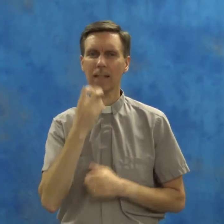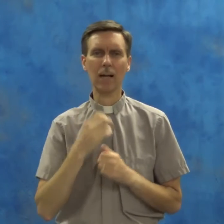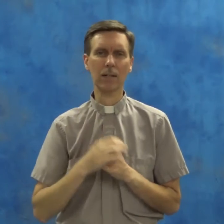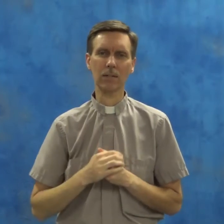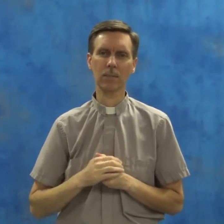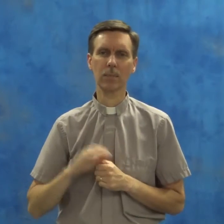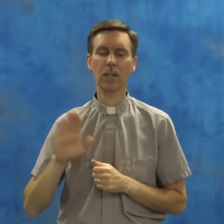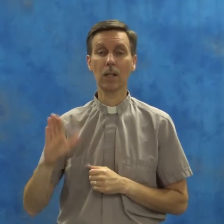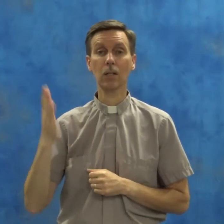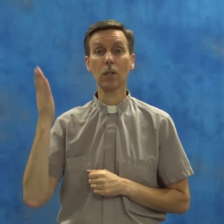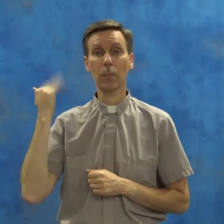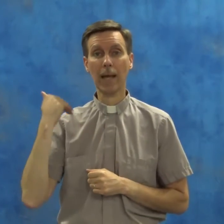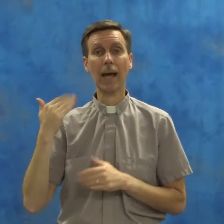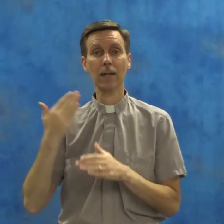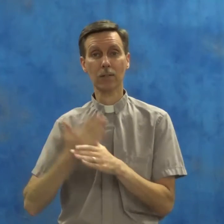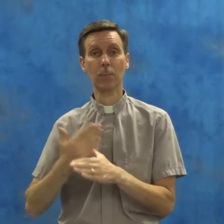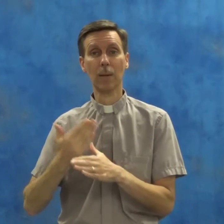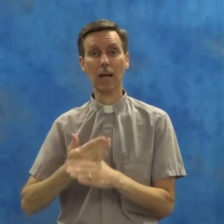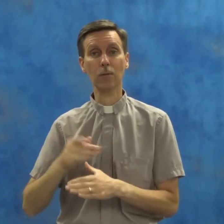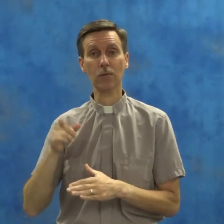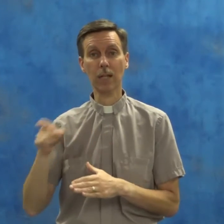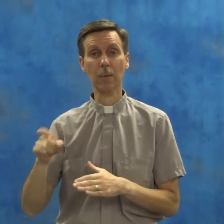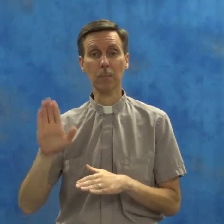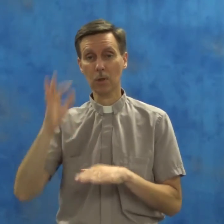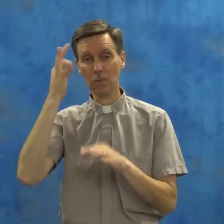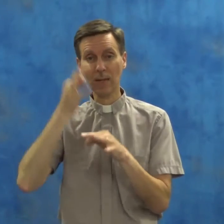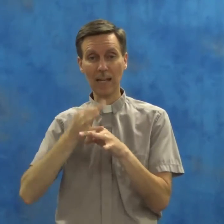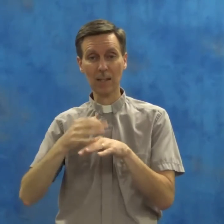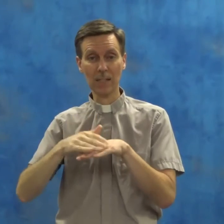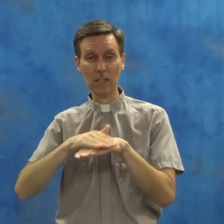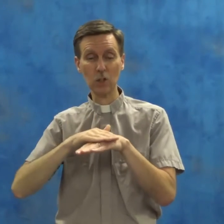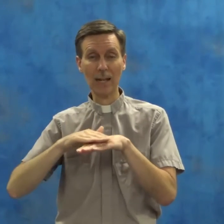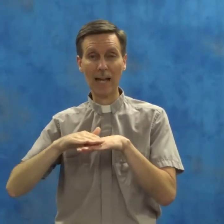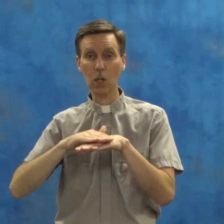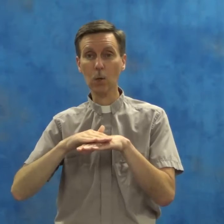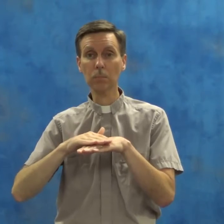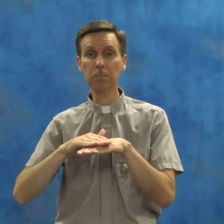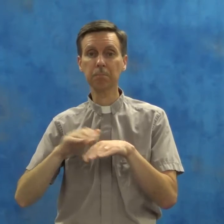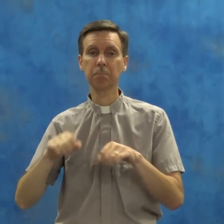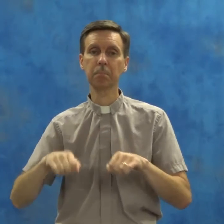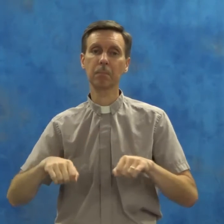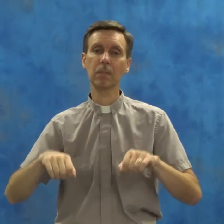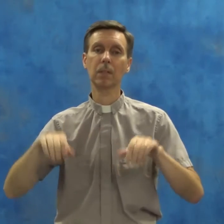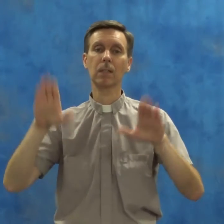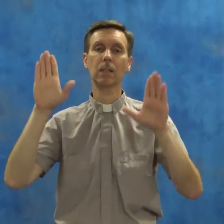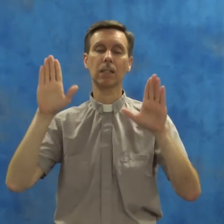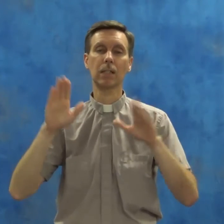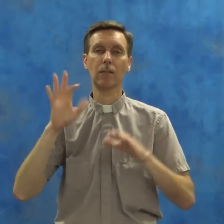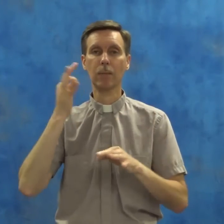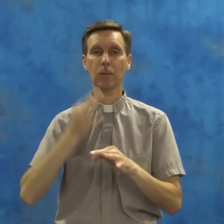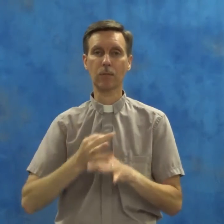Doubt it. Their past bothers them, their faith is shallow, they give up their faith.